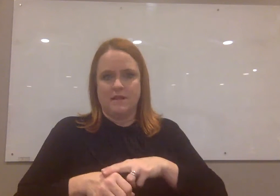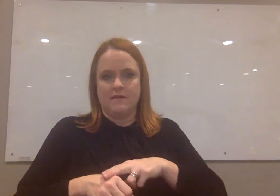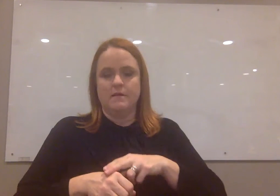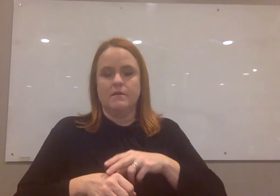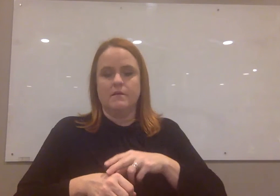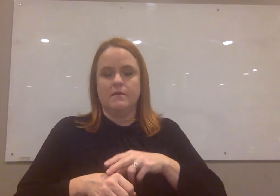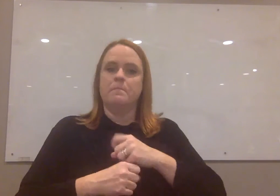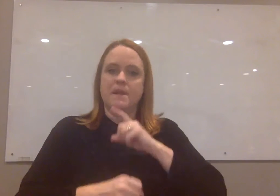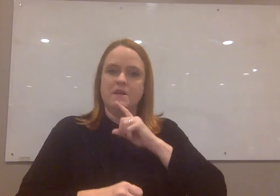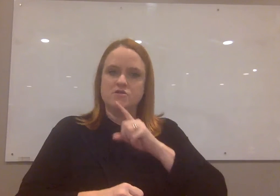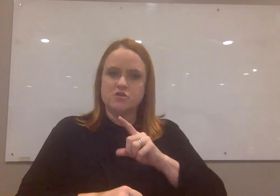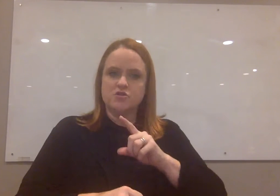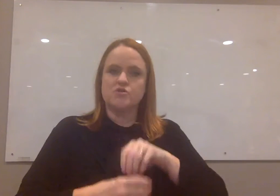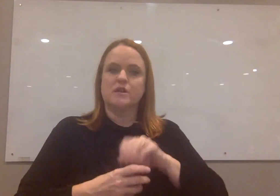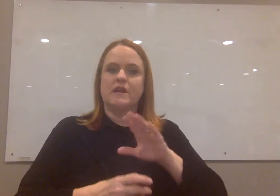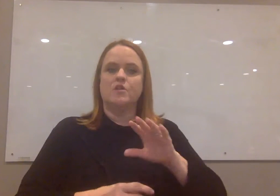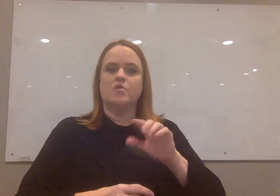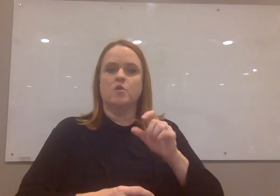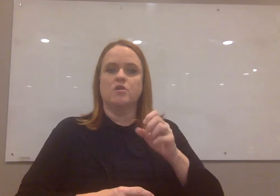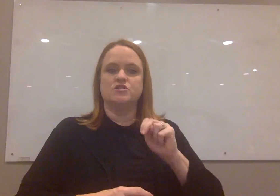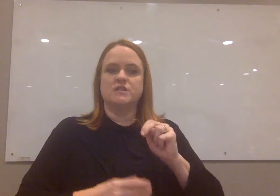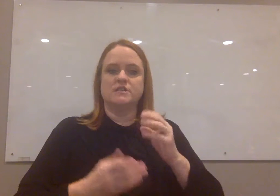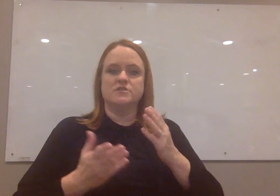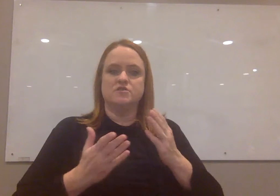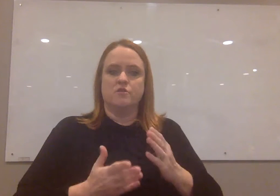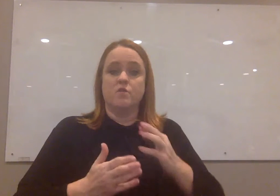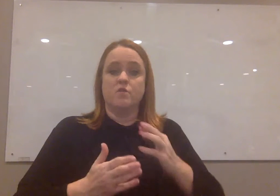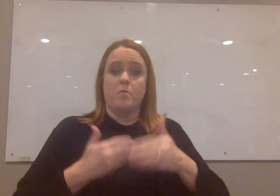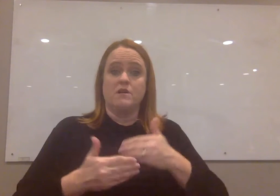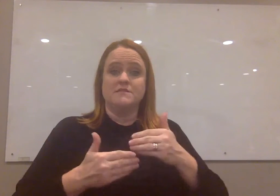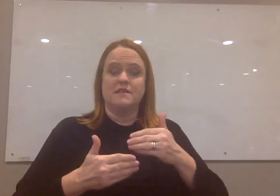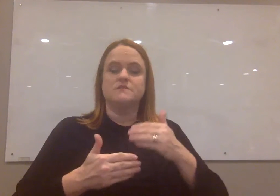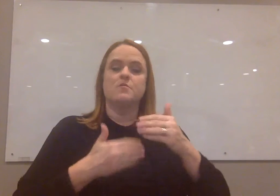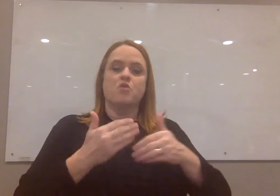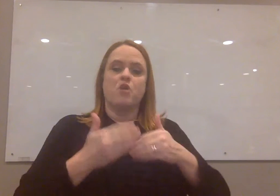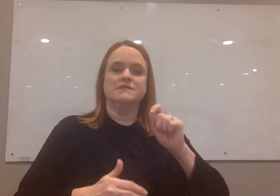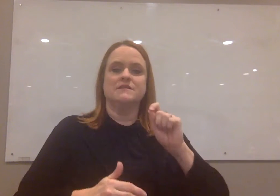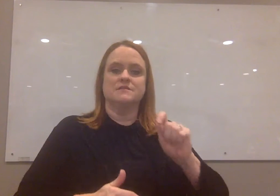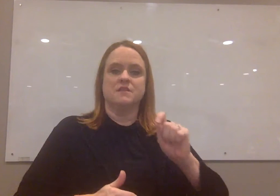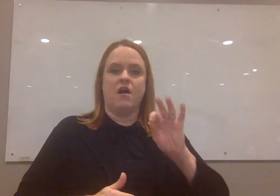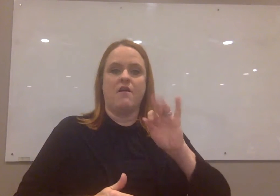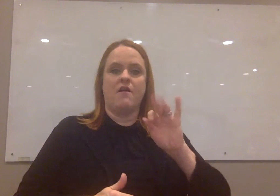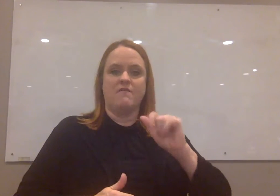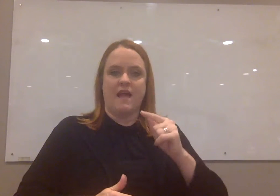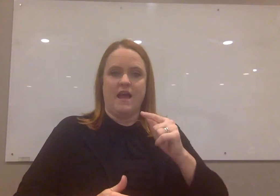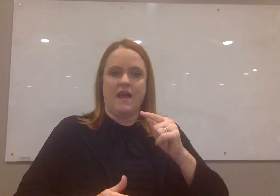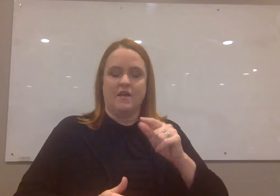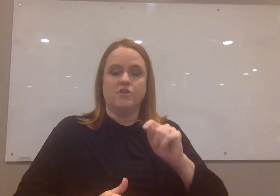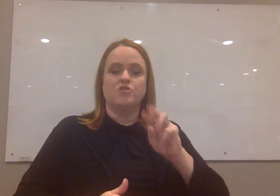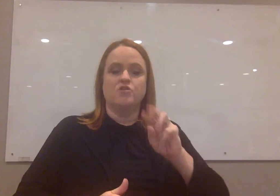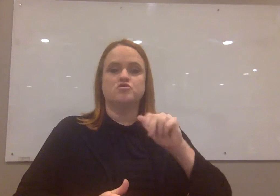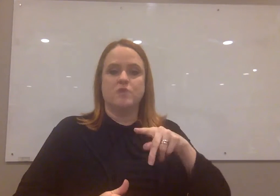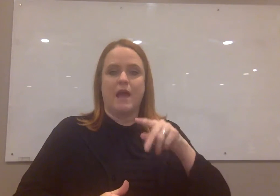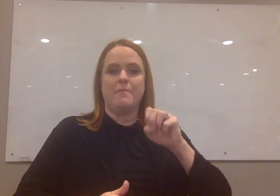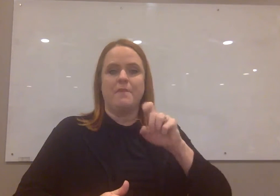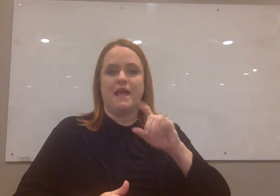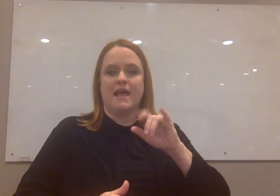GenServer or process to do process.flag trap exit true. And what trapping exits will do is that instead